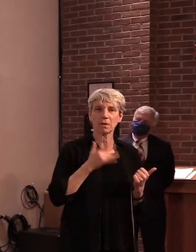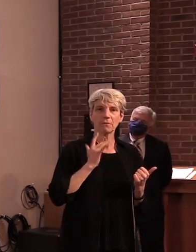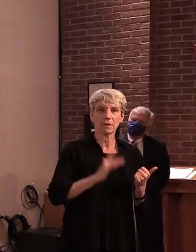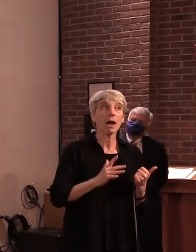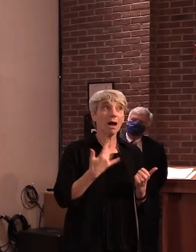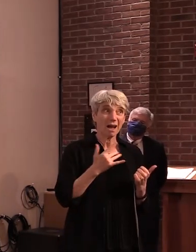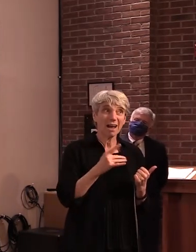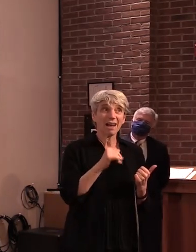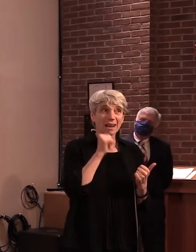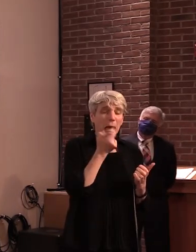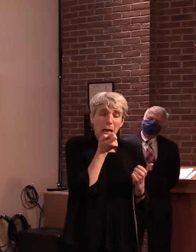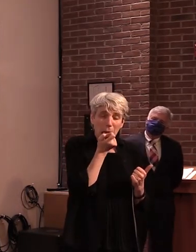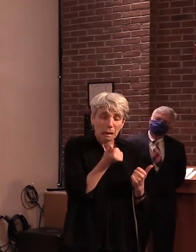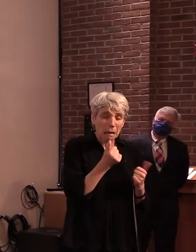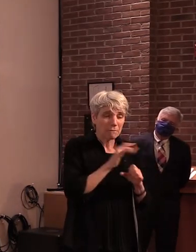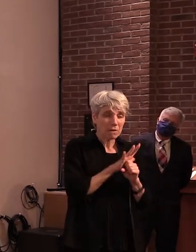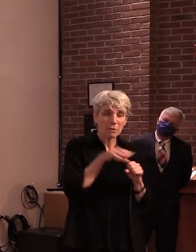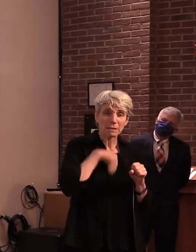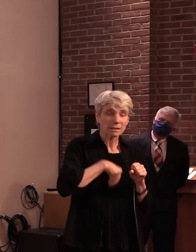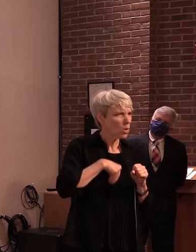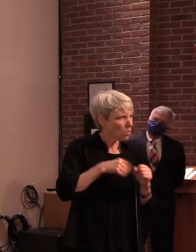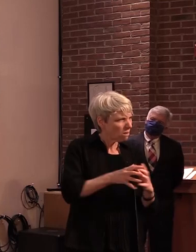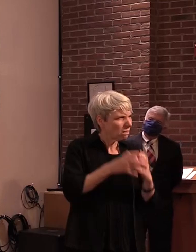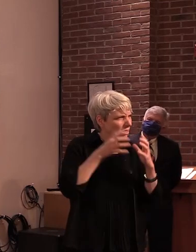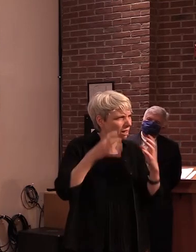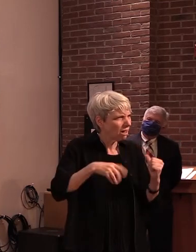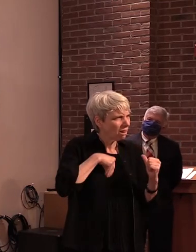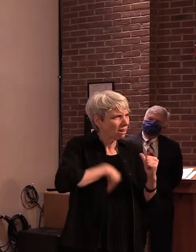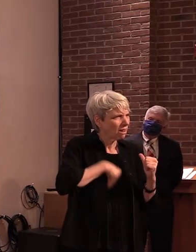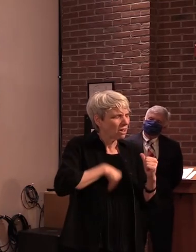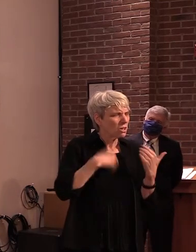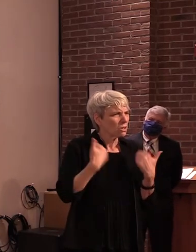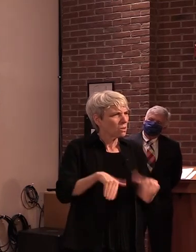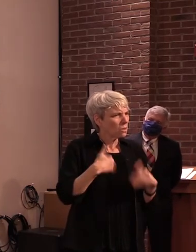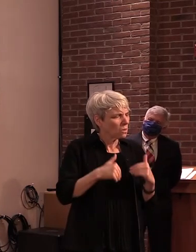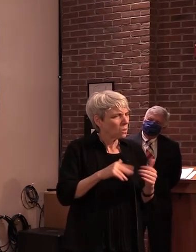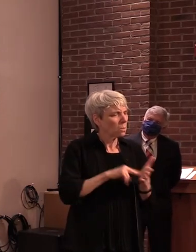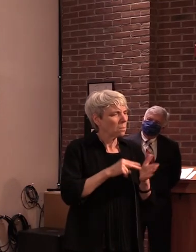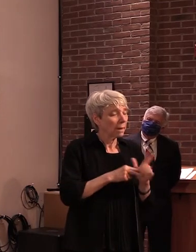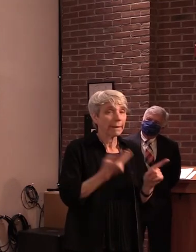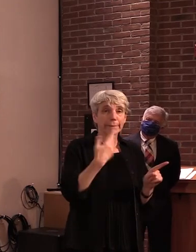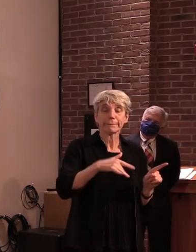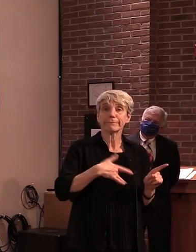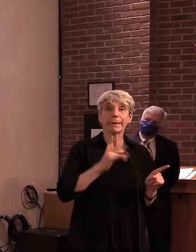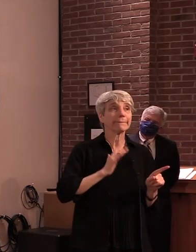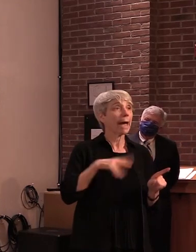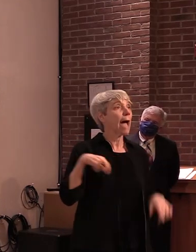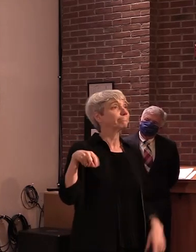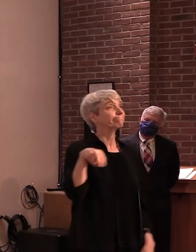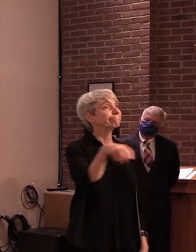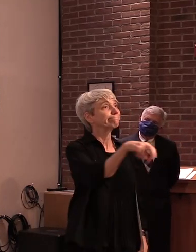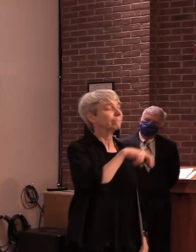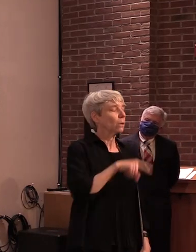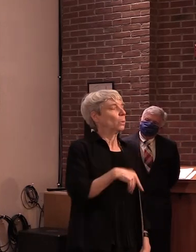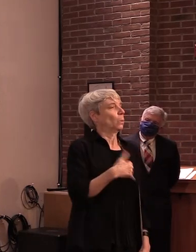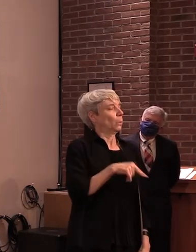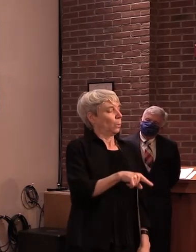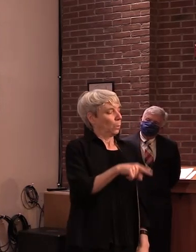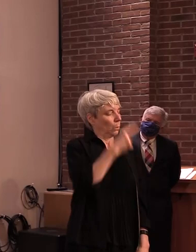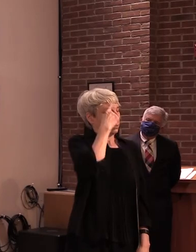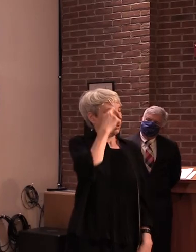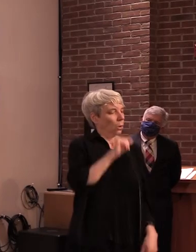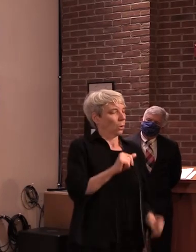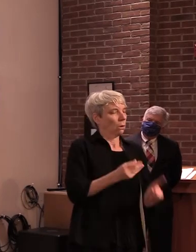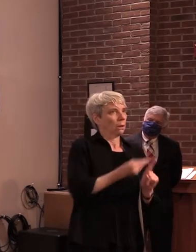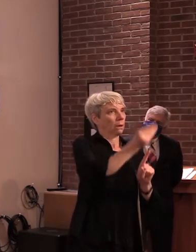virus that in theory they could spread to others. So it's really a study a